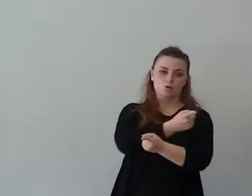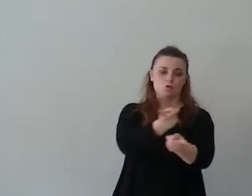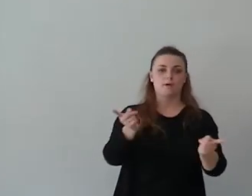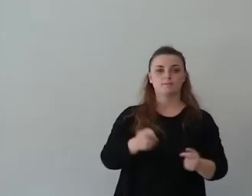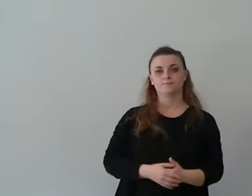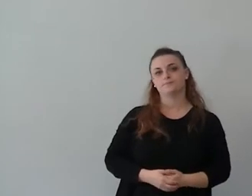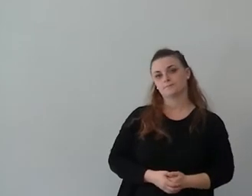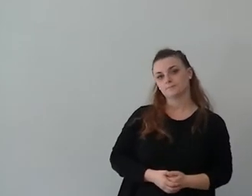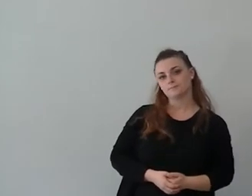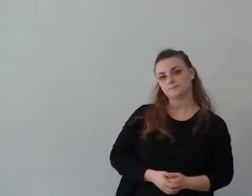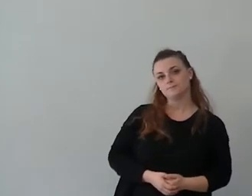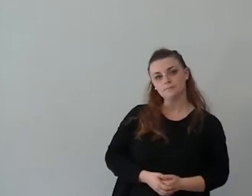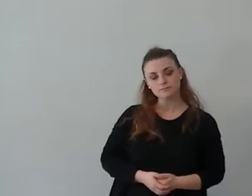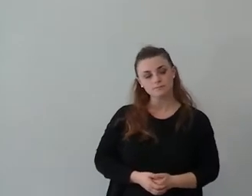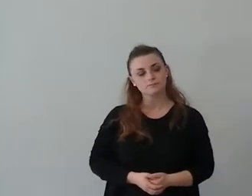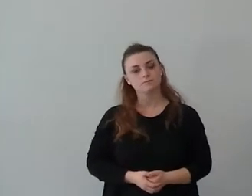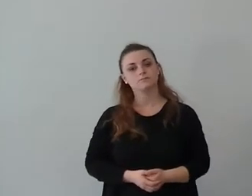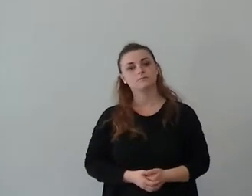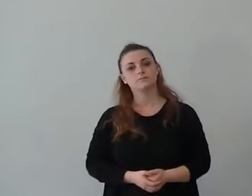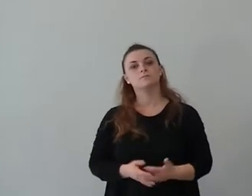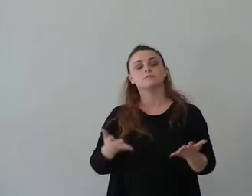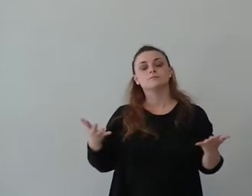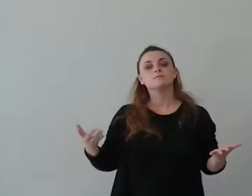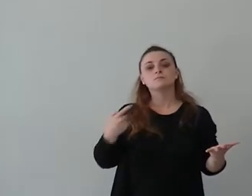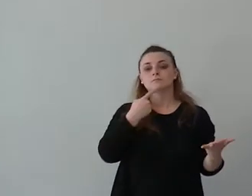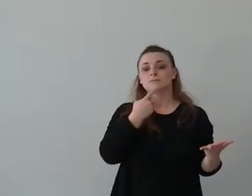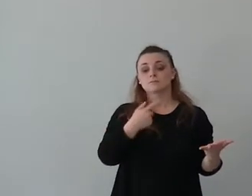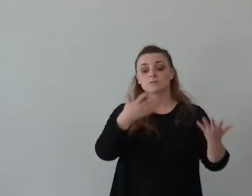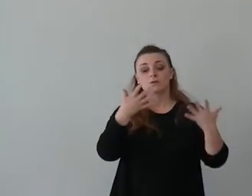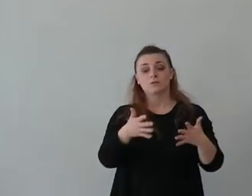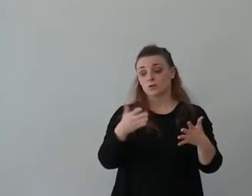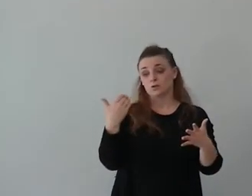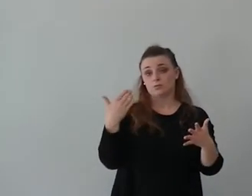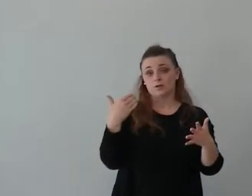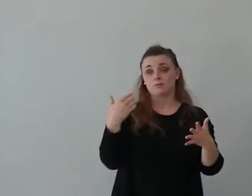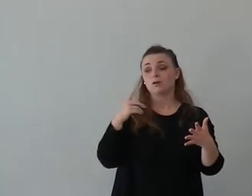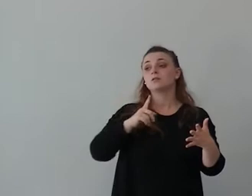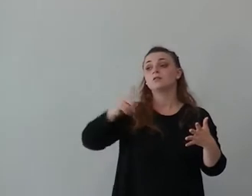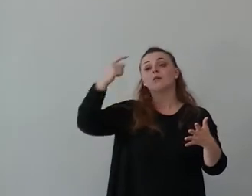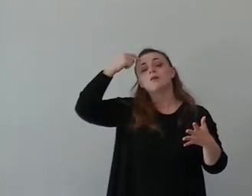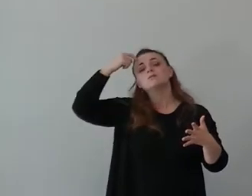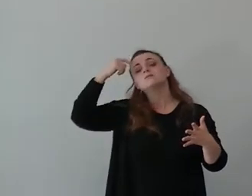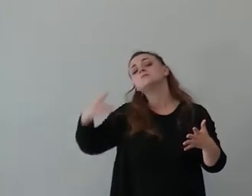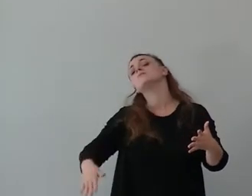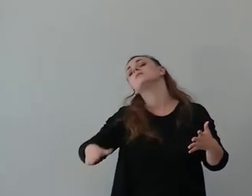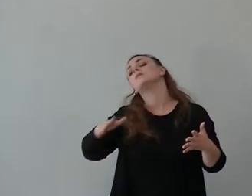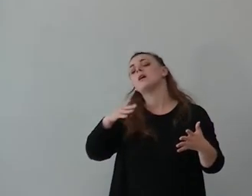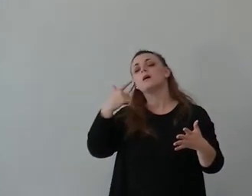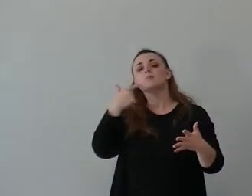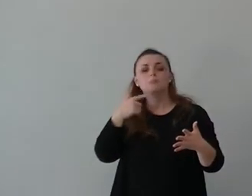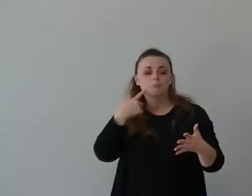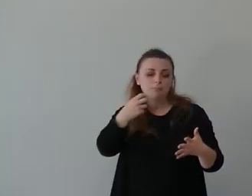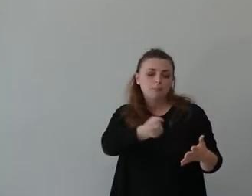knows all our sins. Quindi come ho detto prima, Dio sa tutti i nostri peccati. He knows the one we're going to do this week